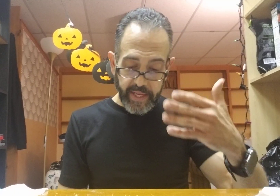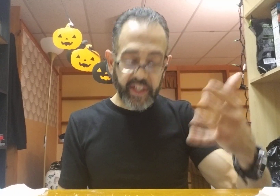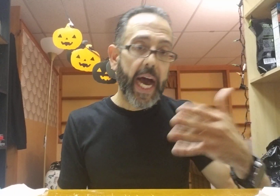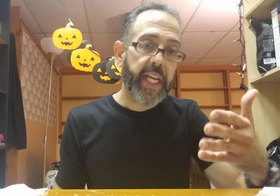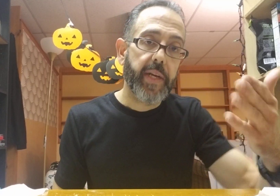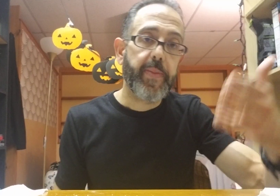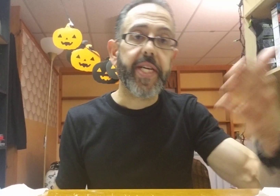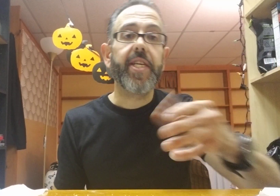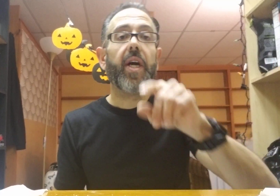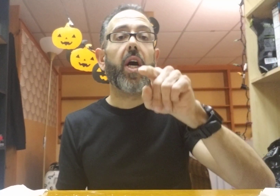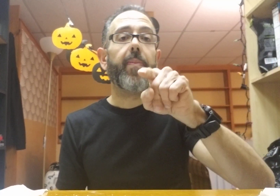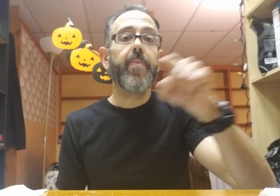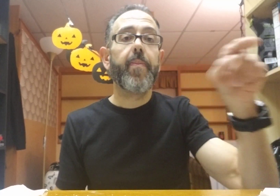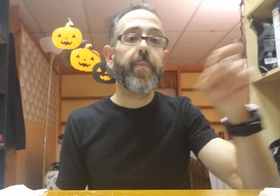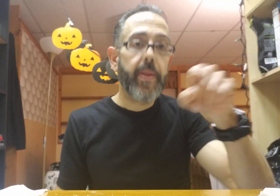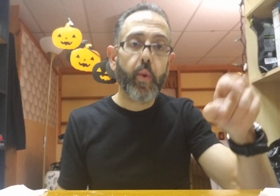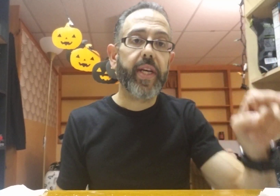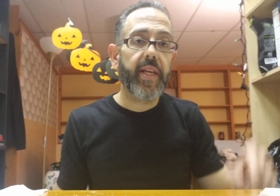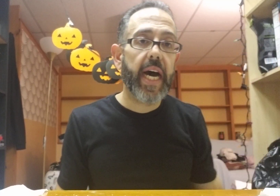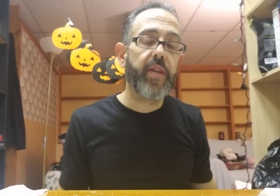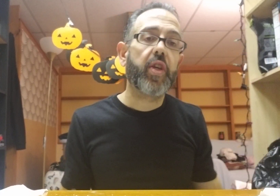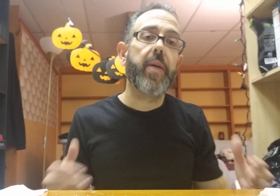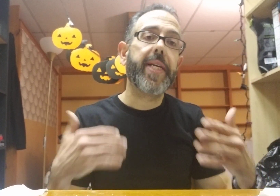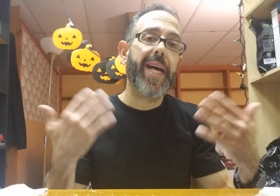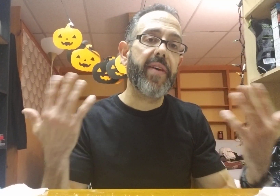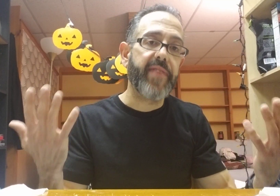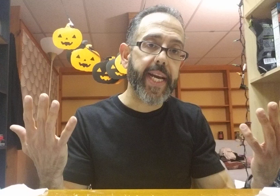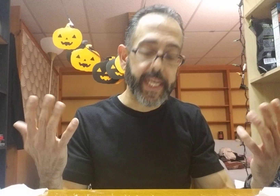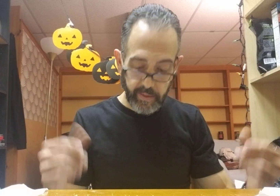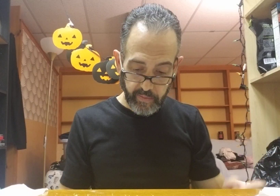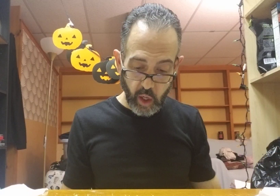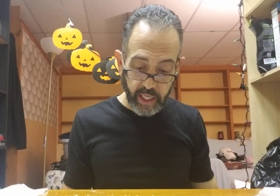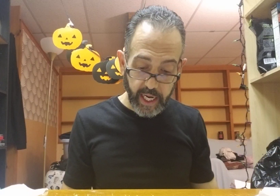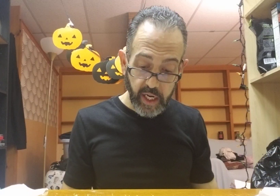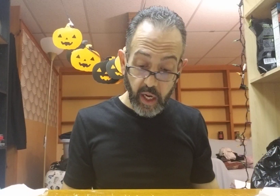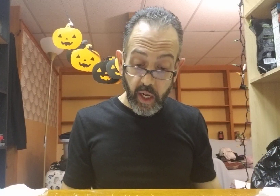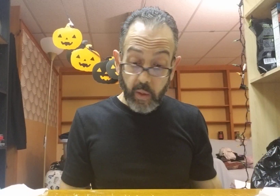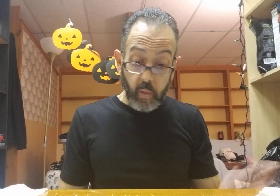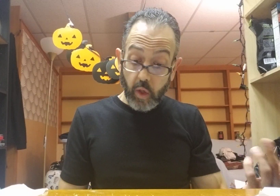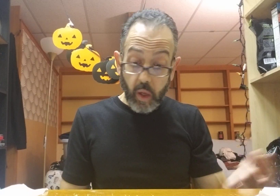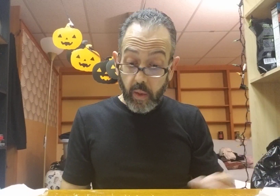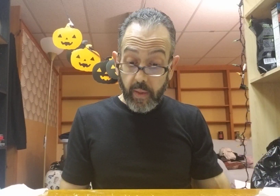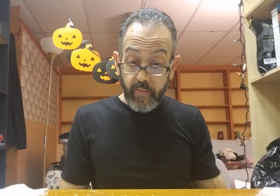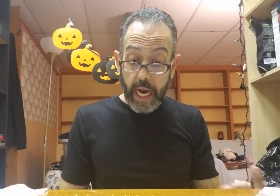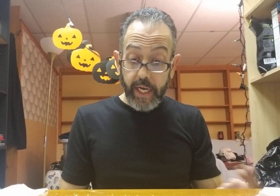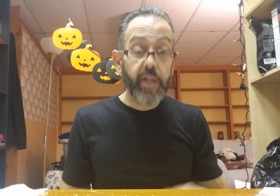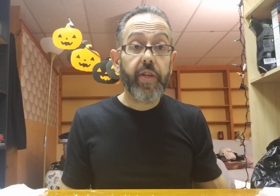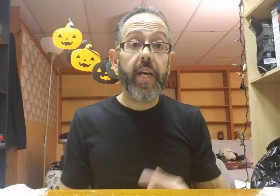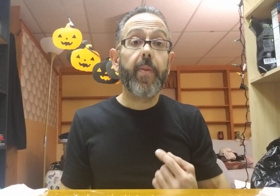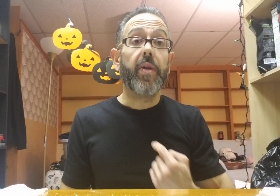it's not going to be pinpointed out. It's going to be kind of vague. Okay, so I understand, mother.